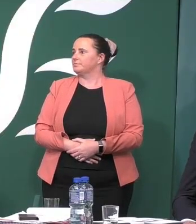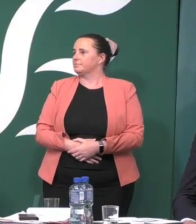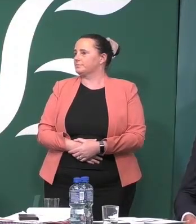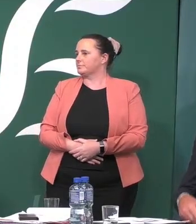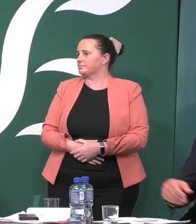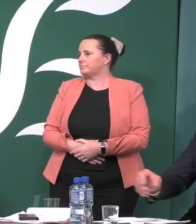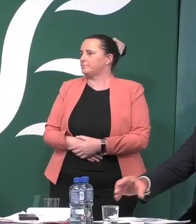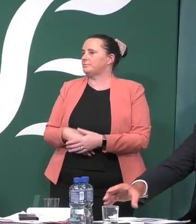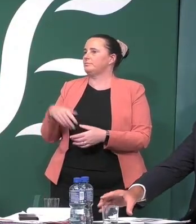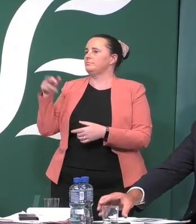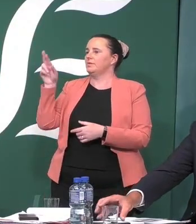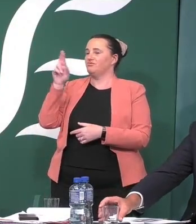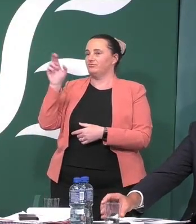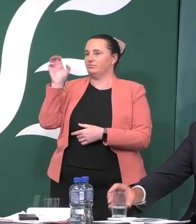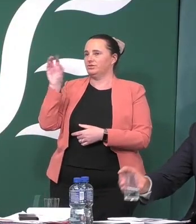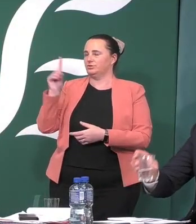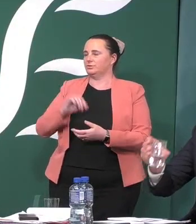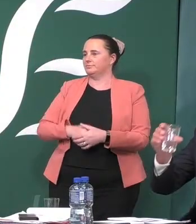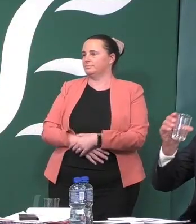Richard.